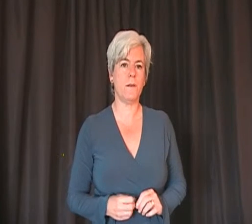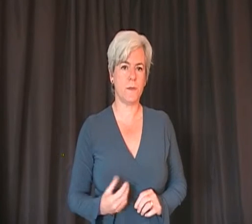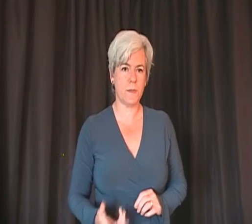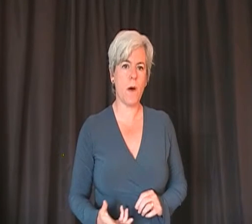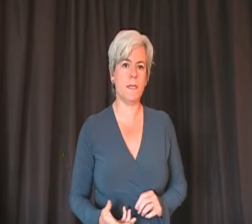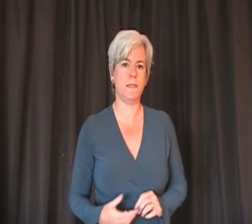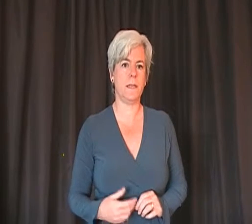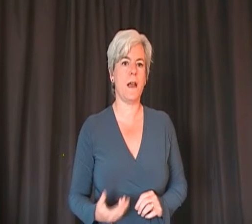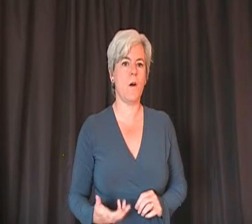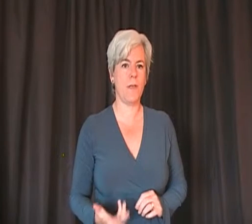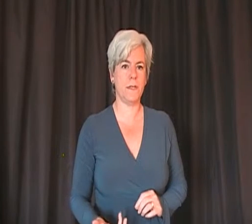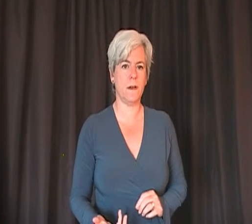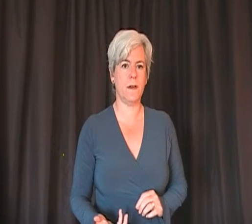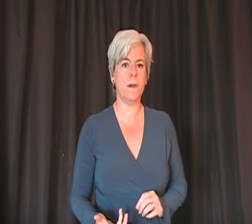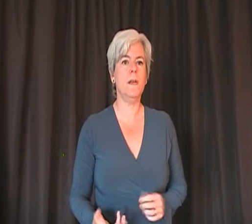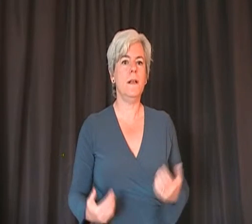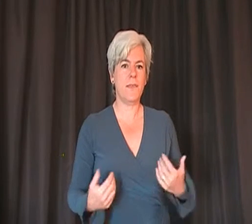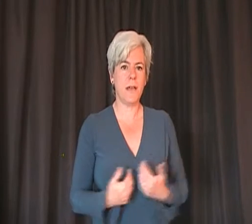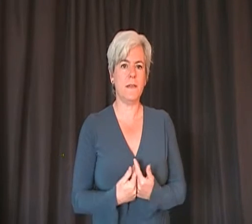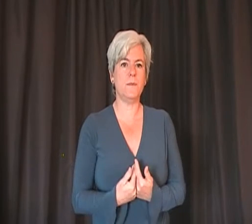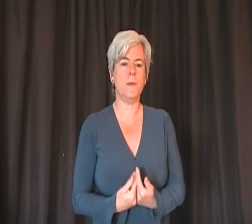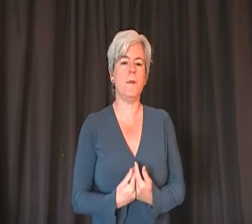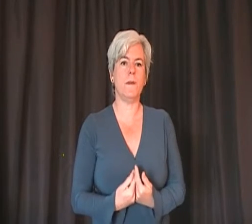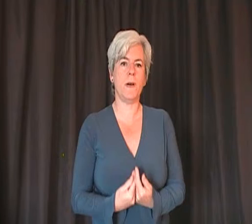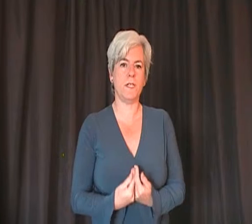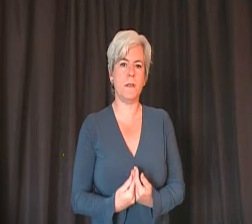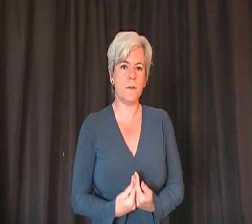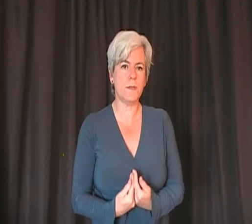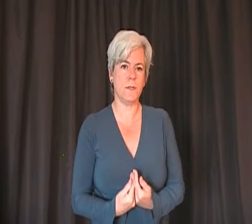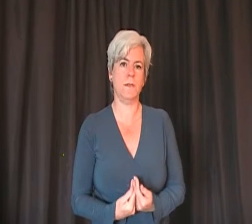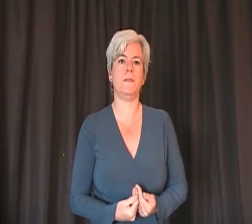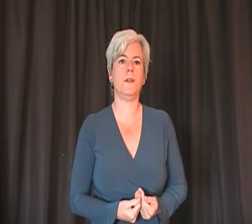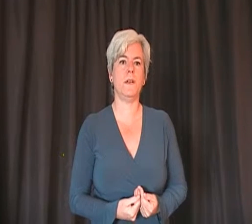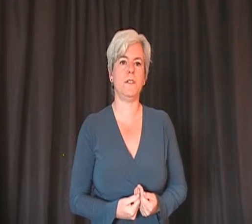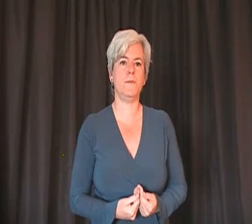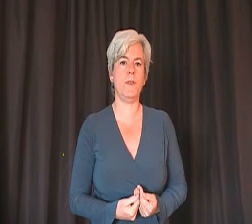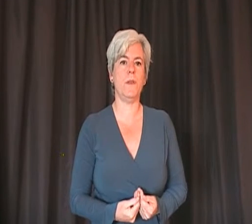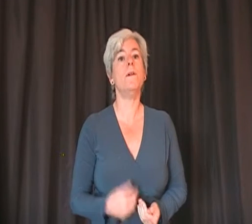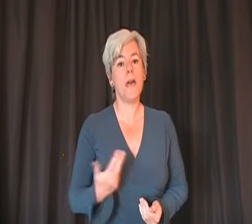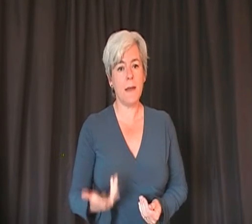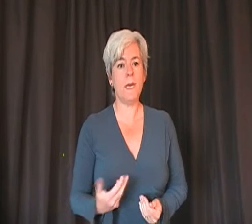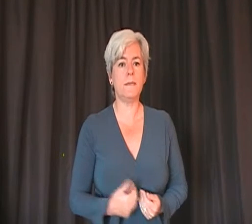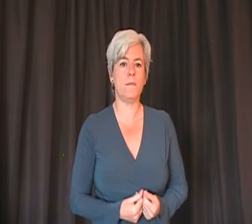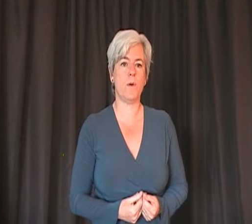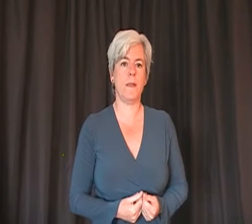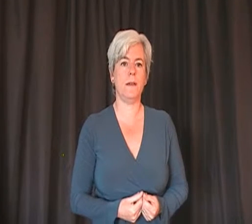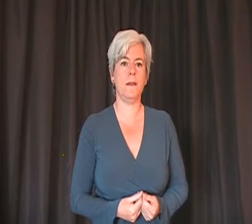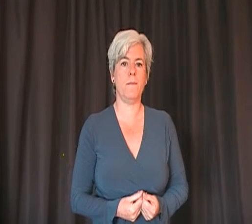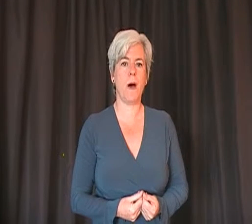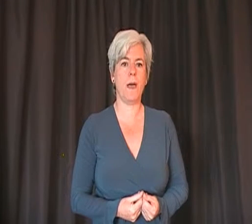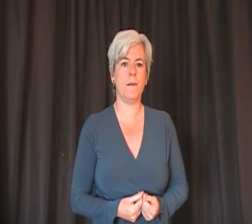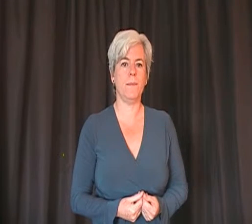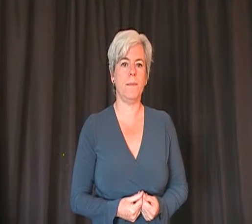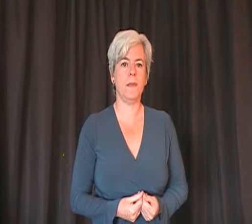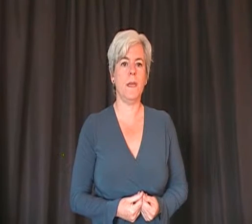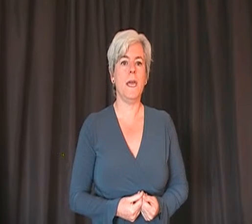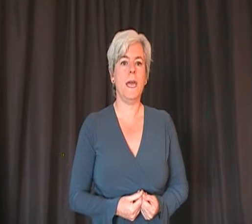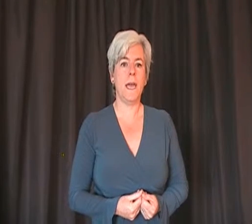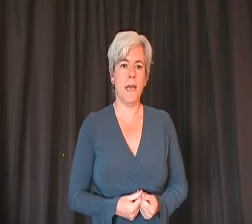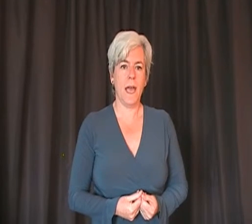and responding to that all the time. That gives people a much closer sense of connection with you and makes them more likely to buy.